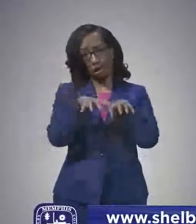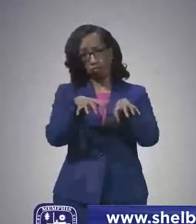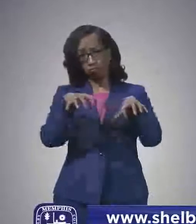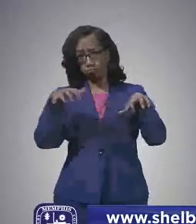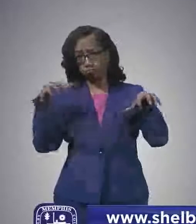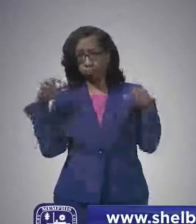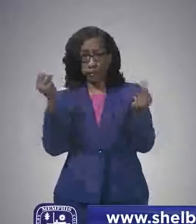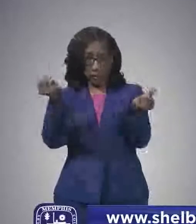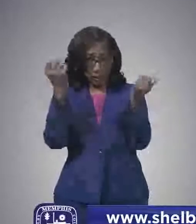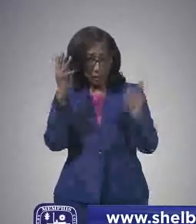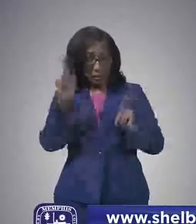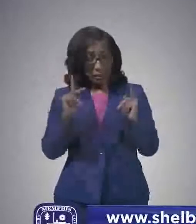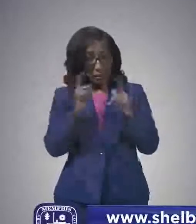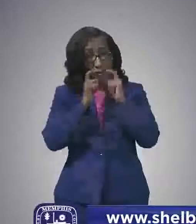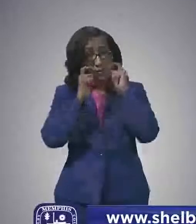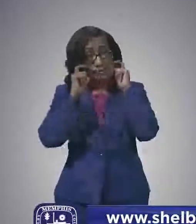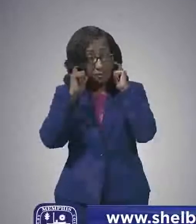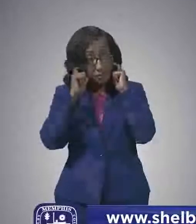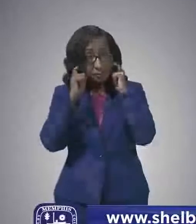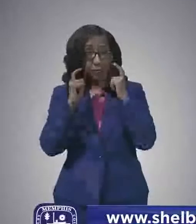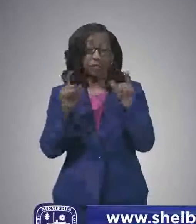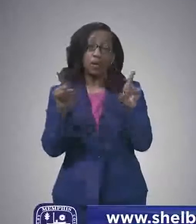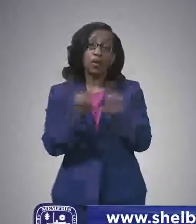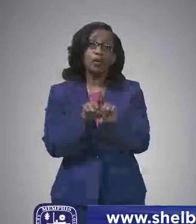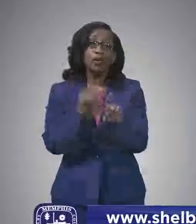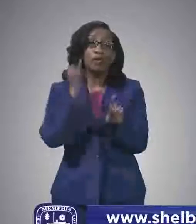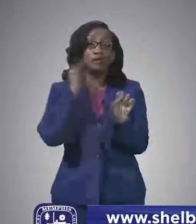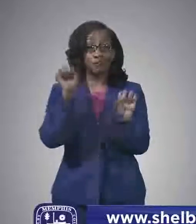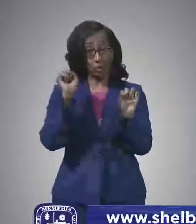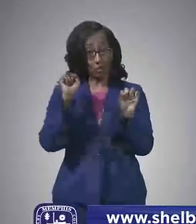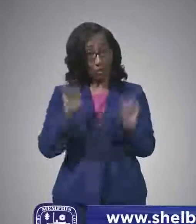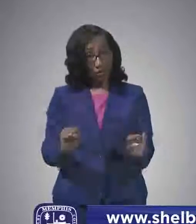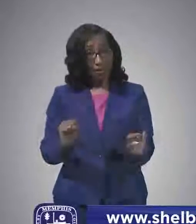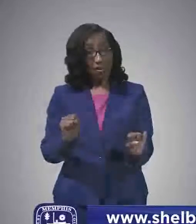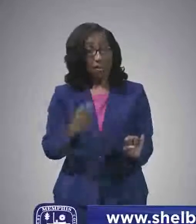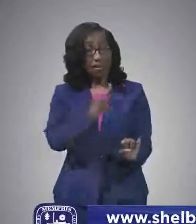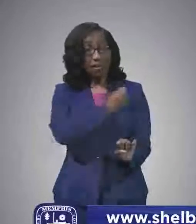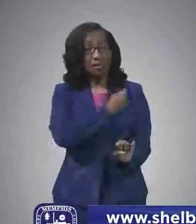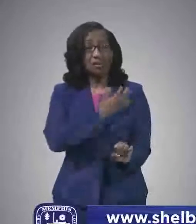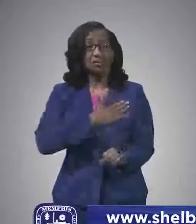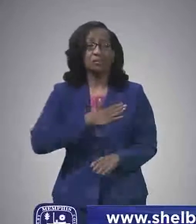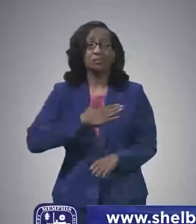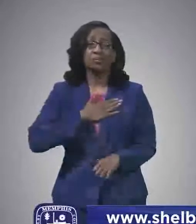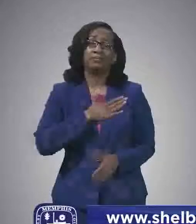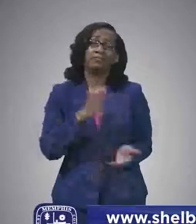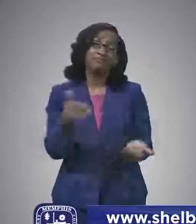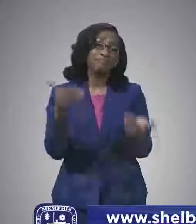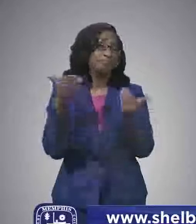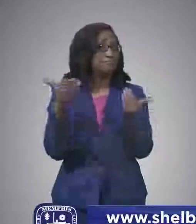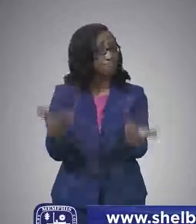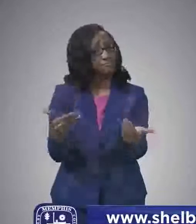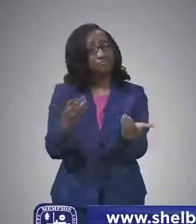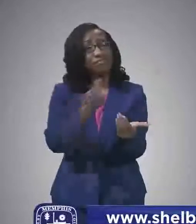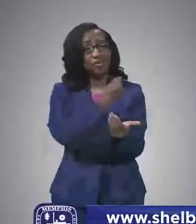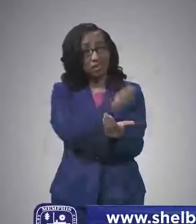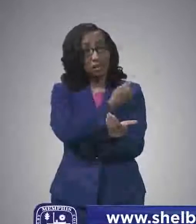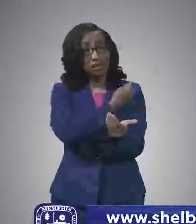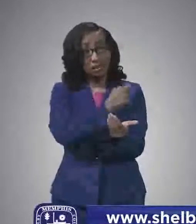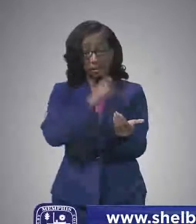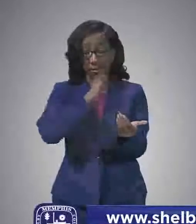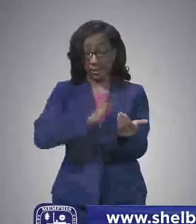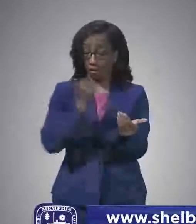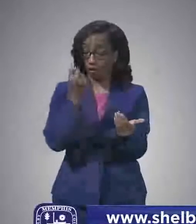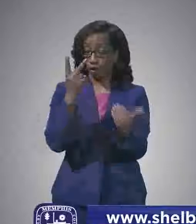please, if you are eligible to get vaccinated, please get vaccinated. Everyone 12 and